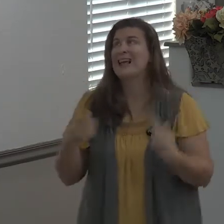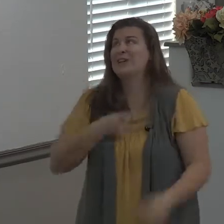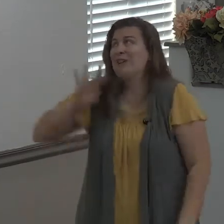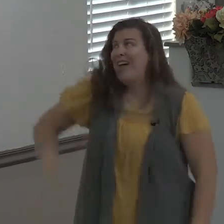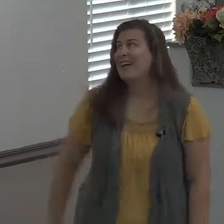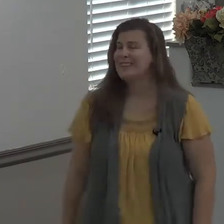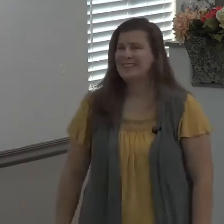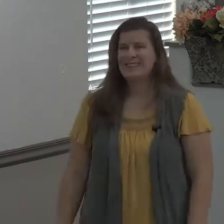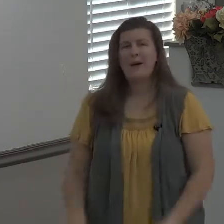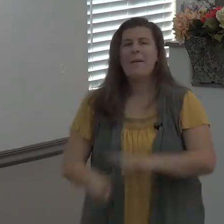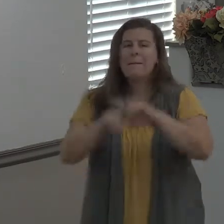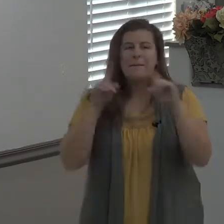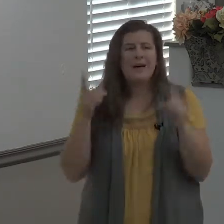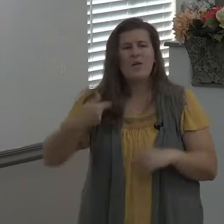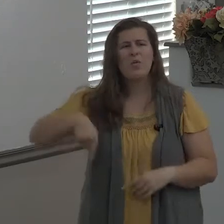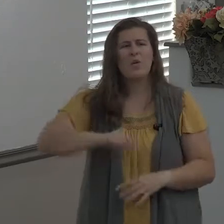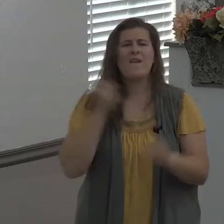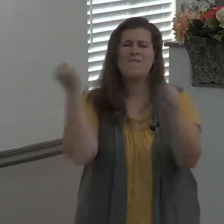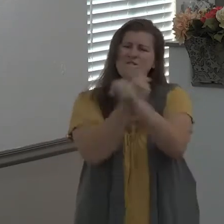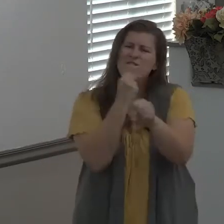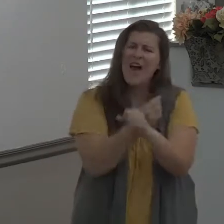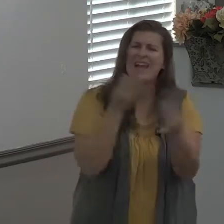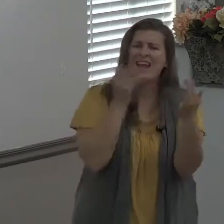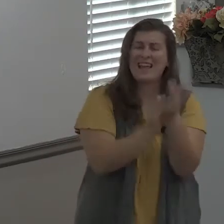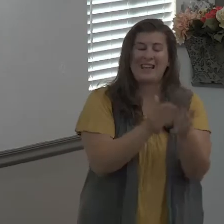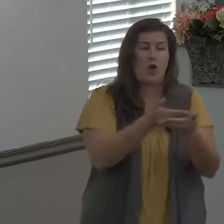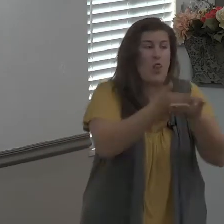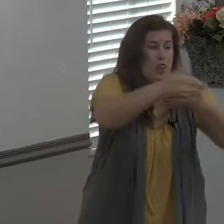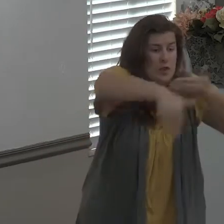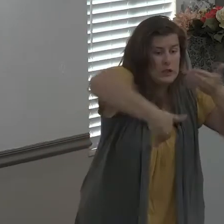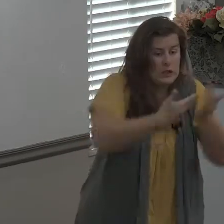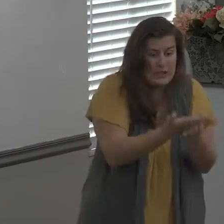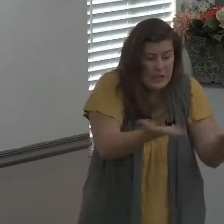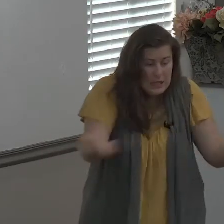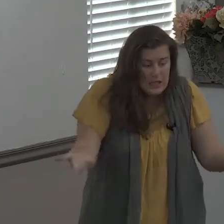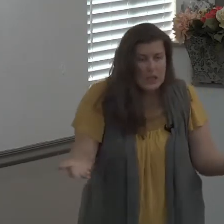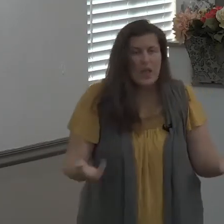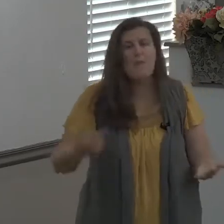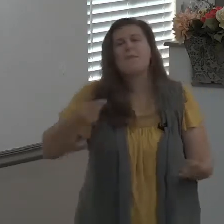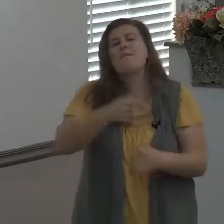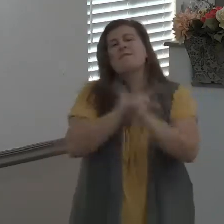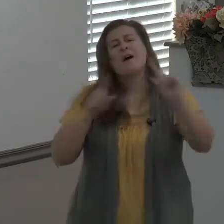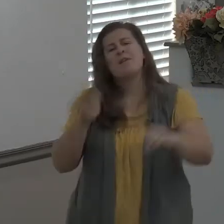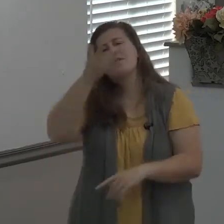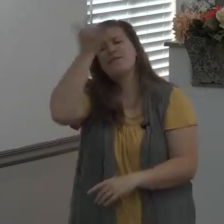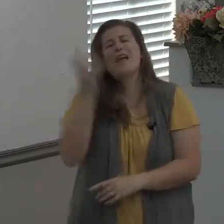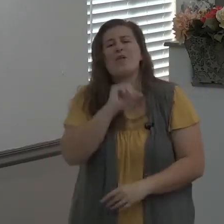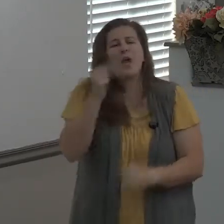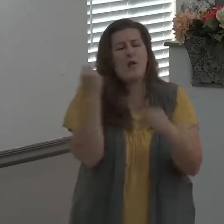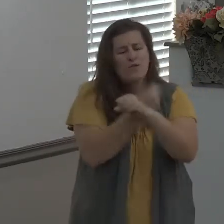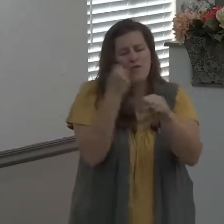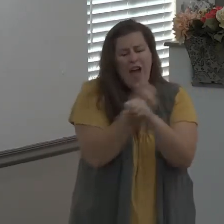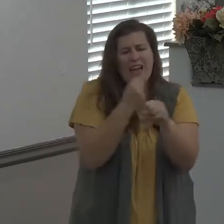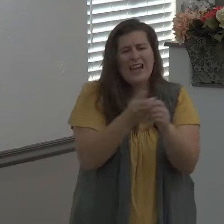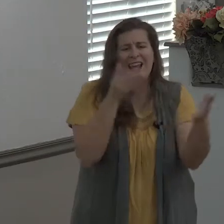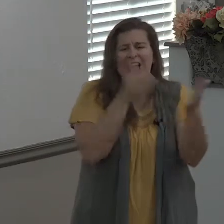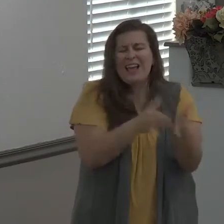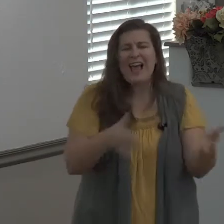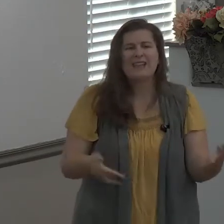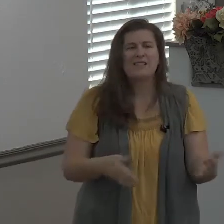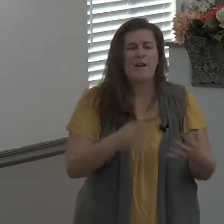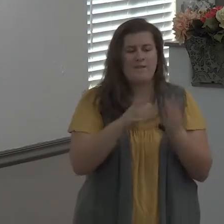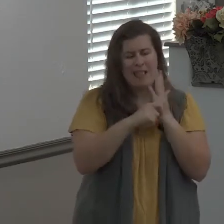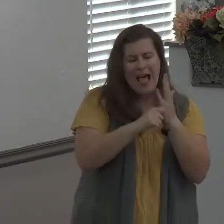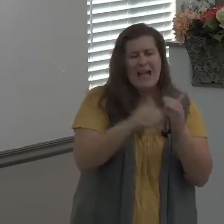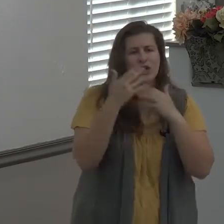and it drives me nuts every time I'm driving down going, come on, I don't like it there. But you know, we take the battle to them, and what we forget